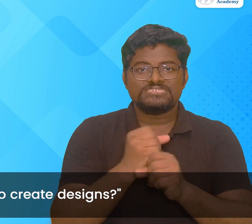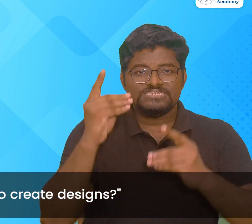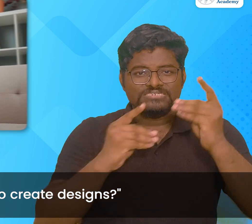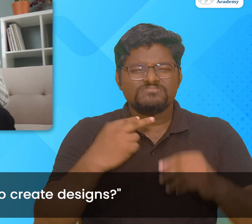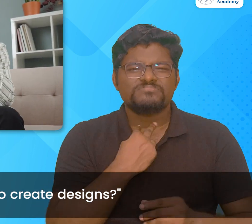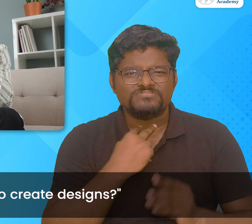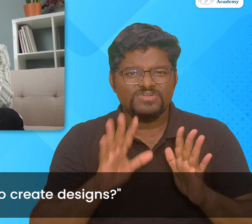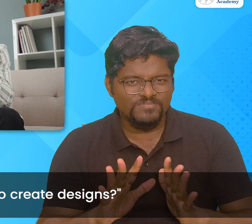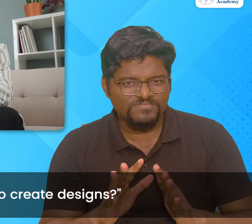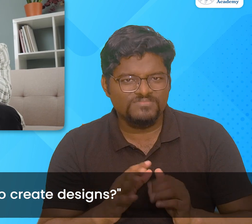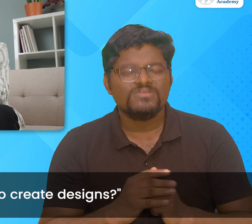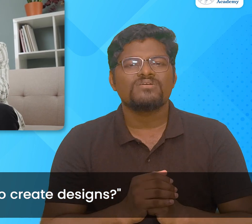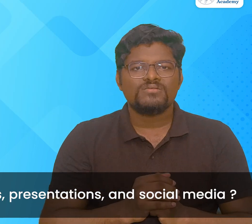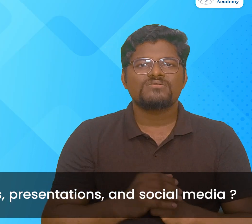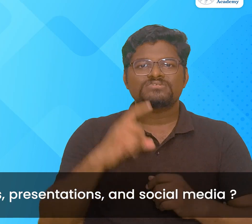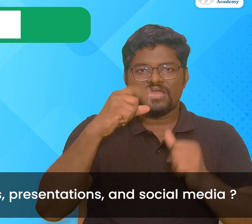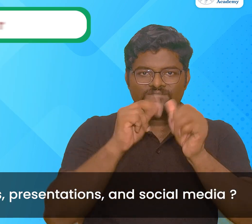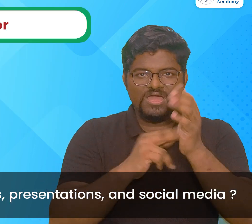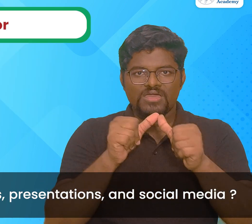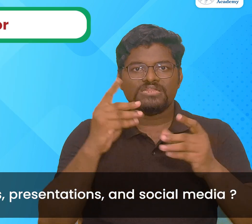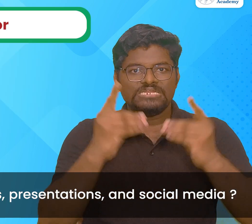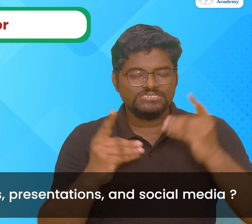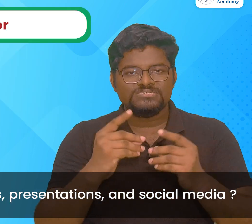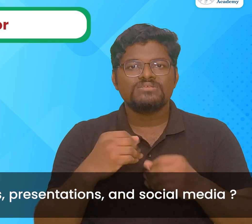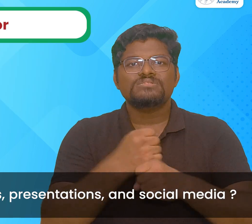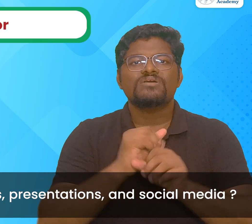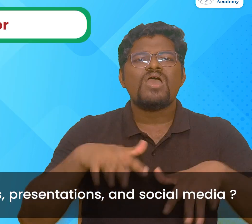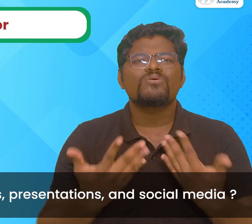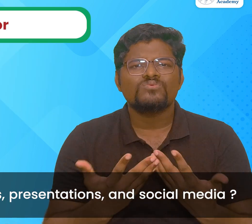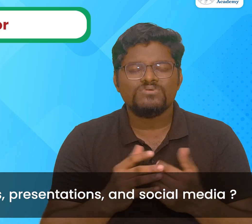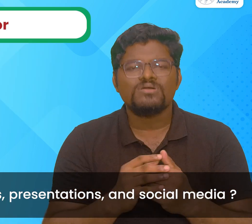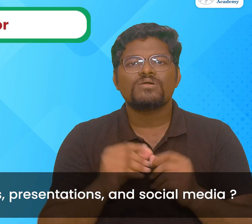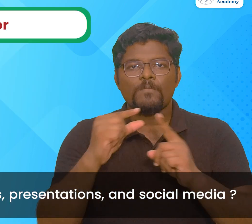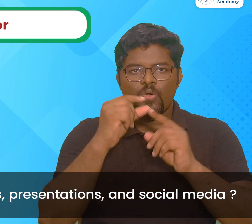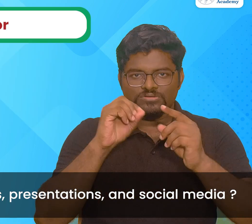Struggling to create designs? How to use Canva for posters,